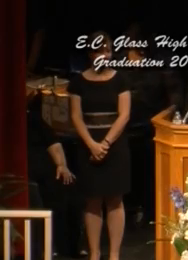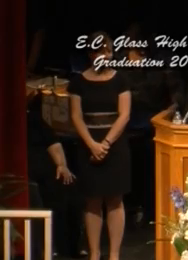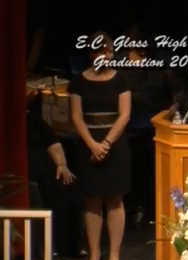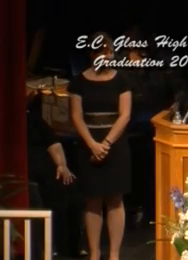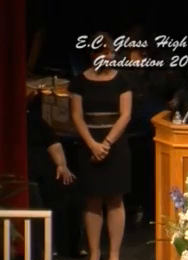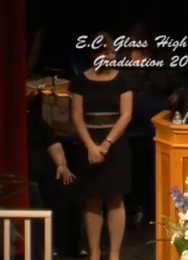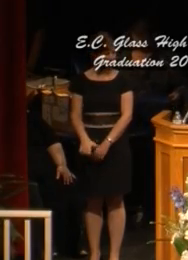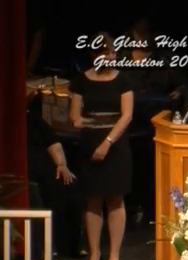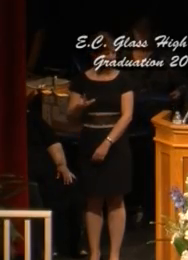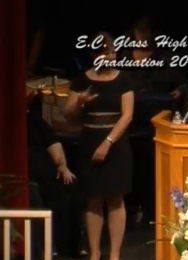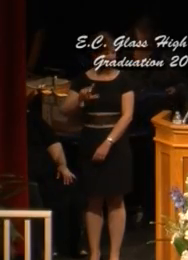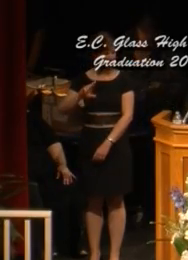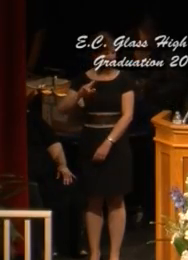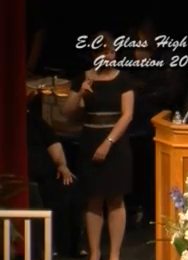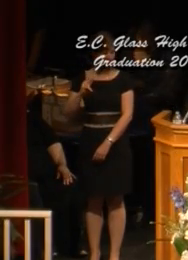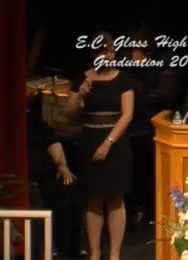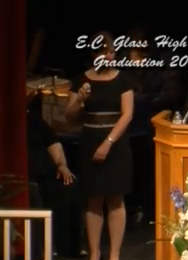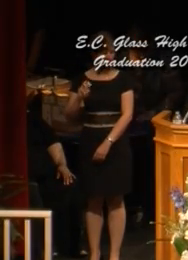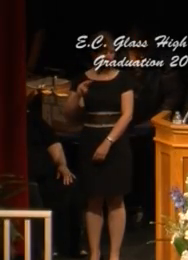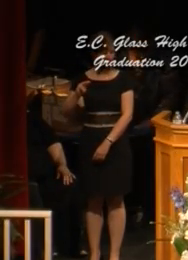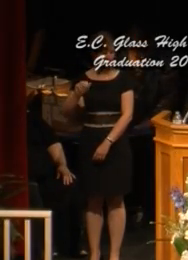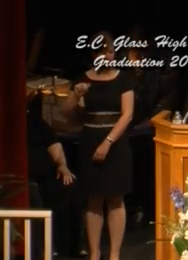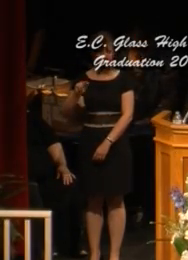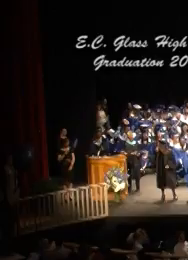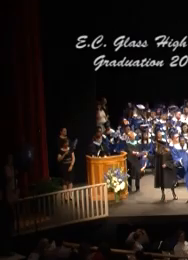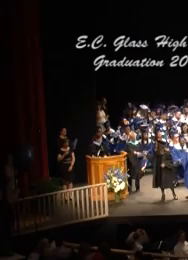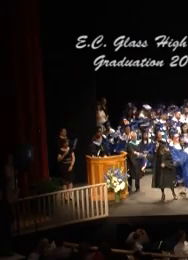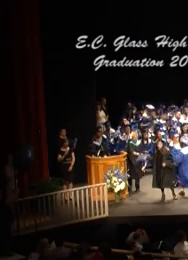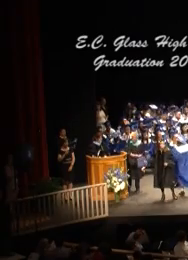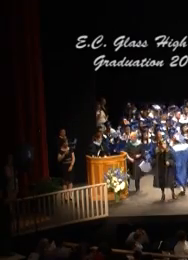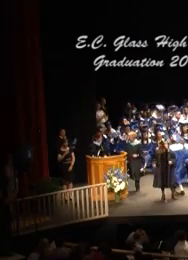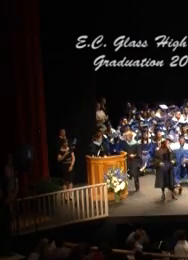Luke Daniel Manperry.